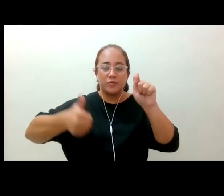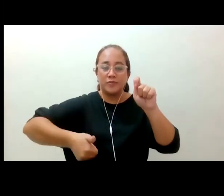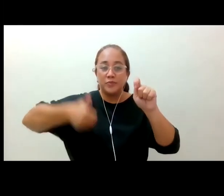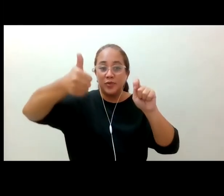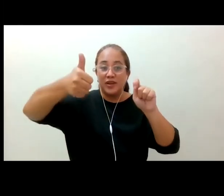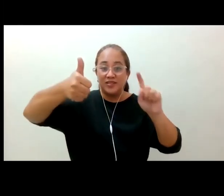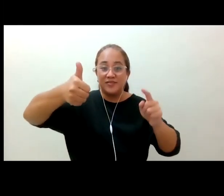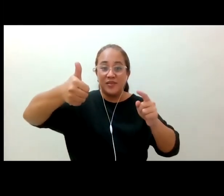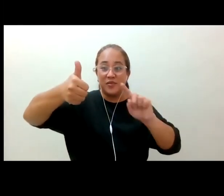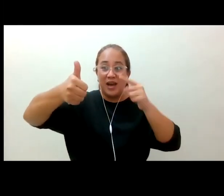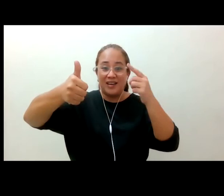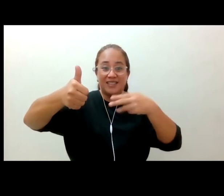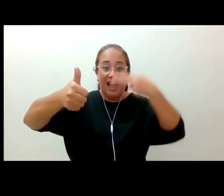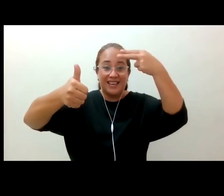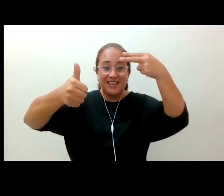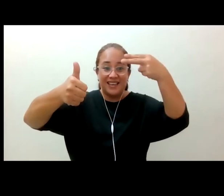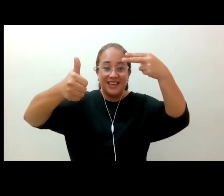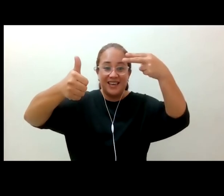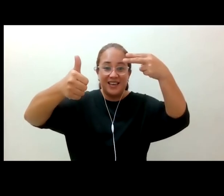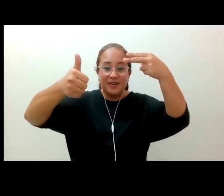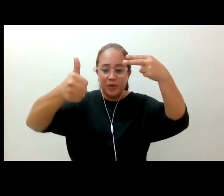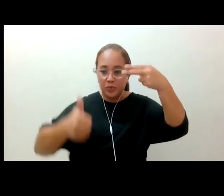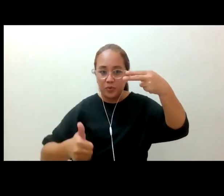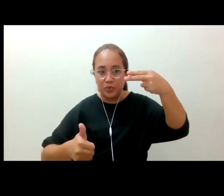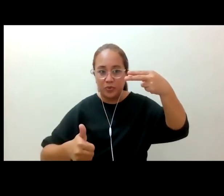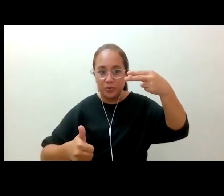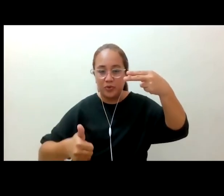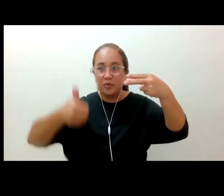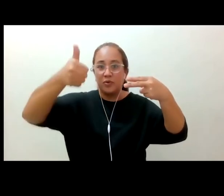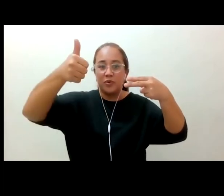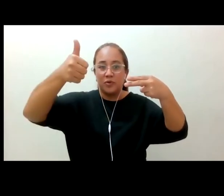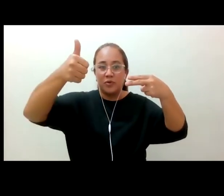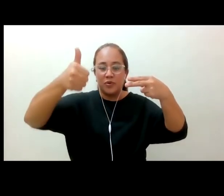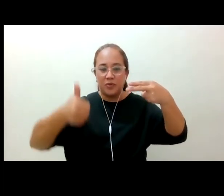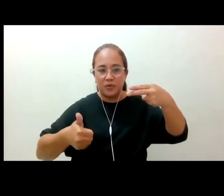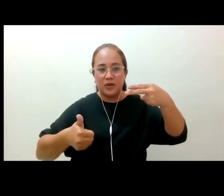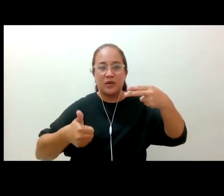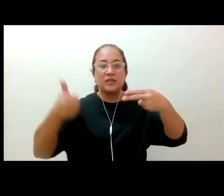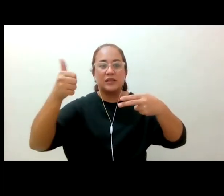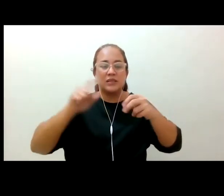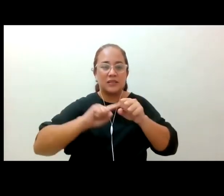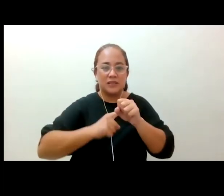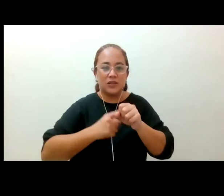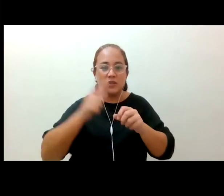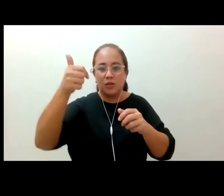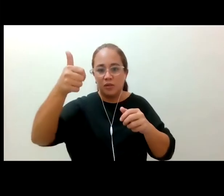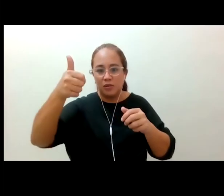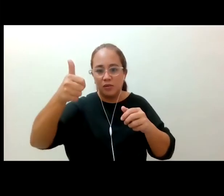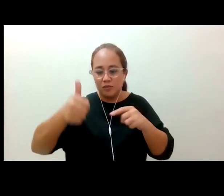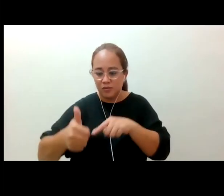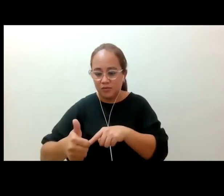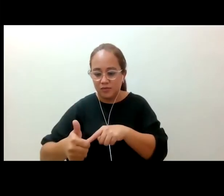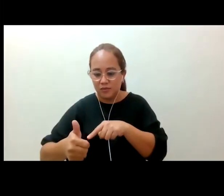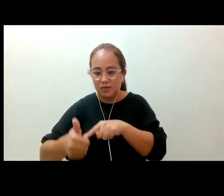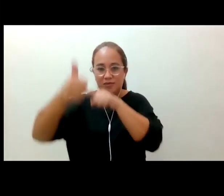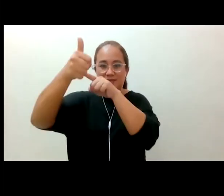happens to occur higher, but if it goes down low and then goes high, it actually starts lower.